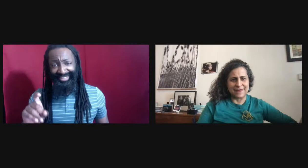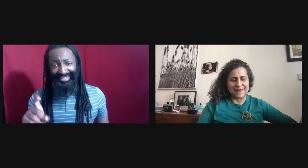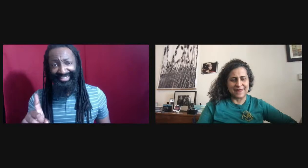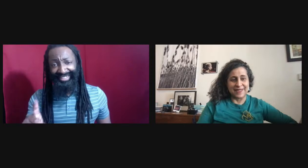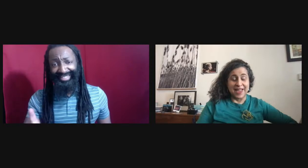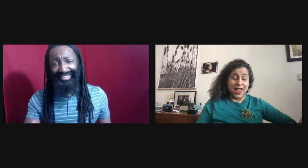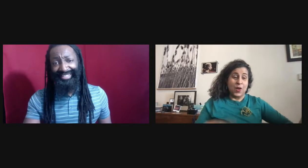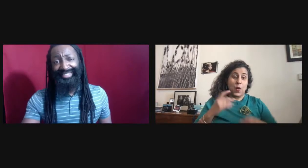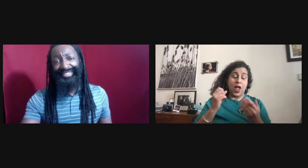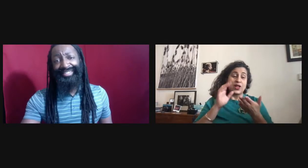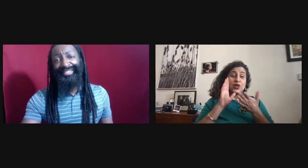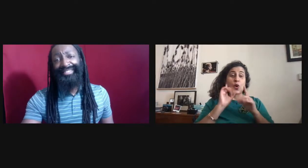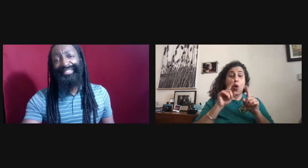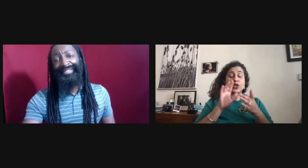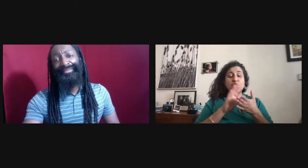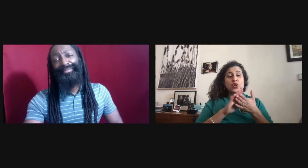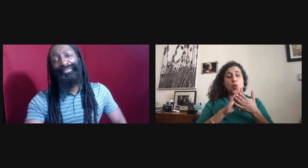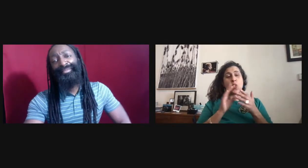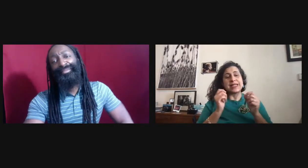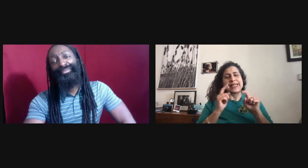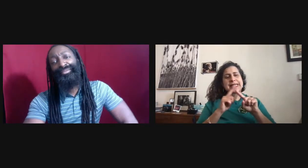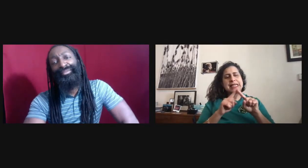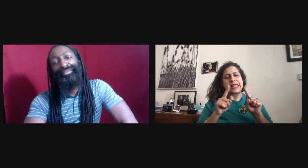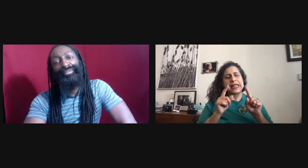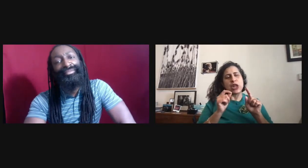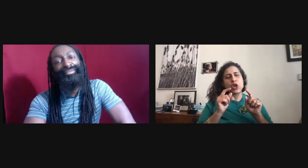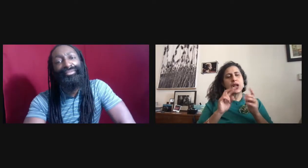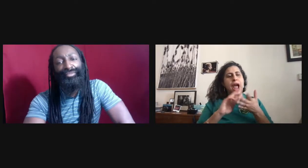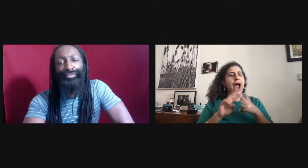You know, are we going to bring some of that inspiration today?